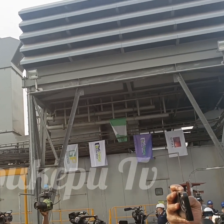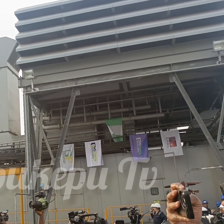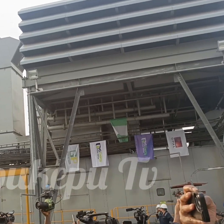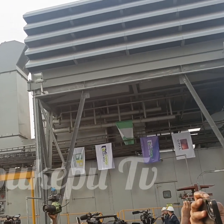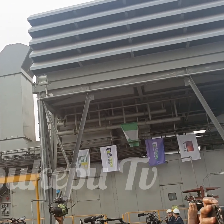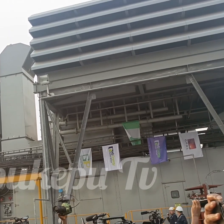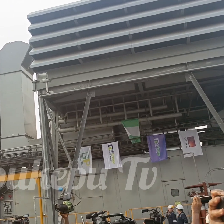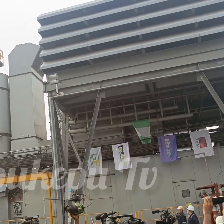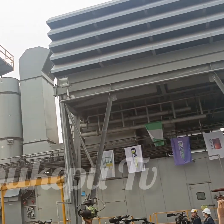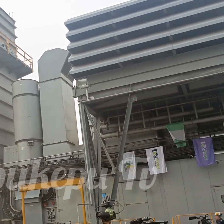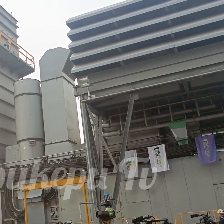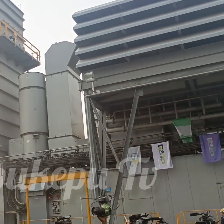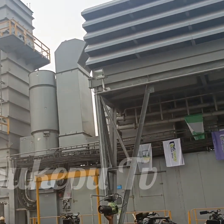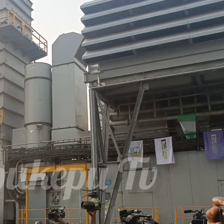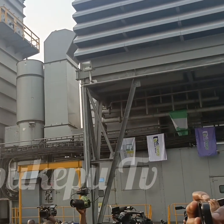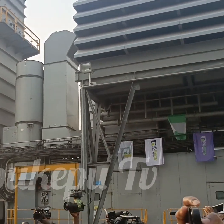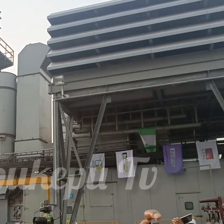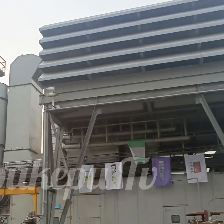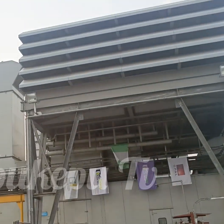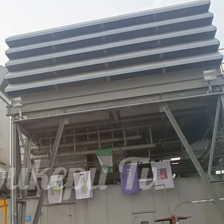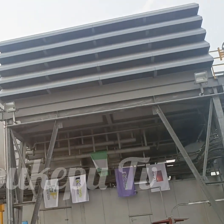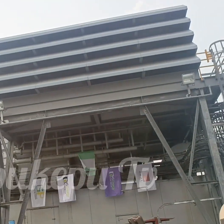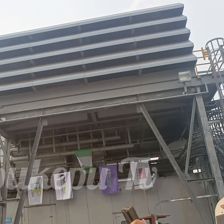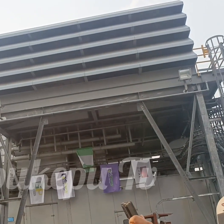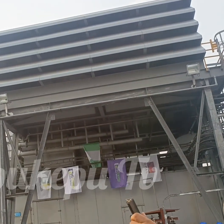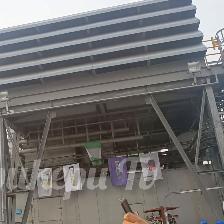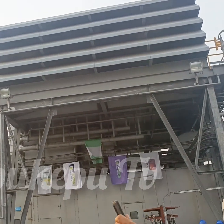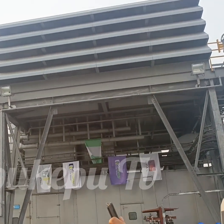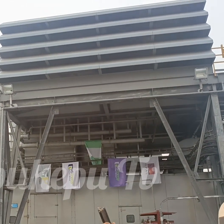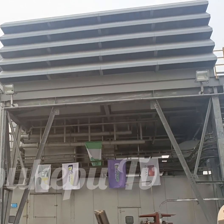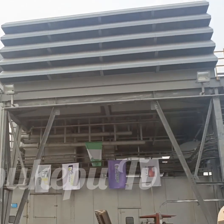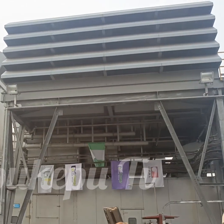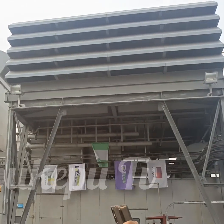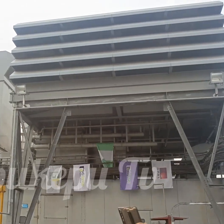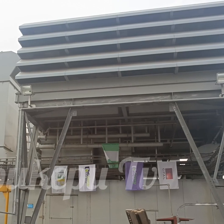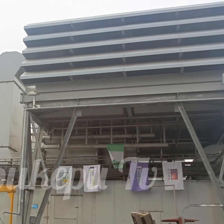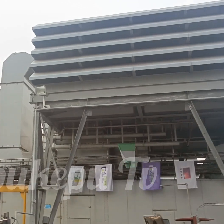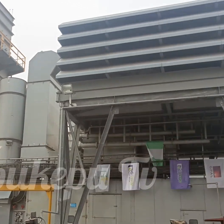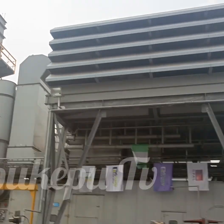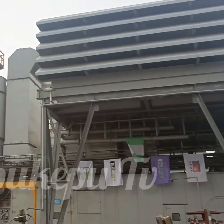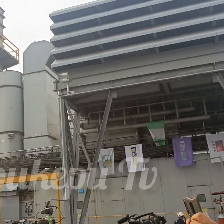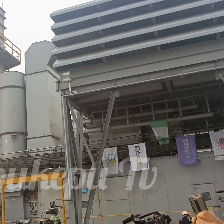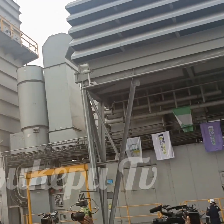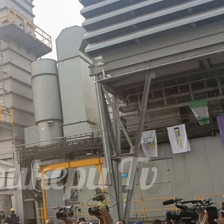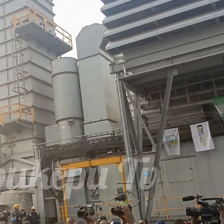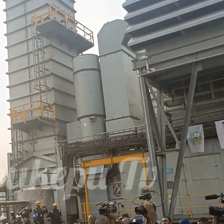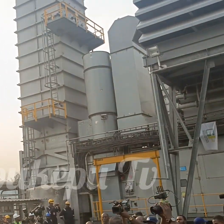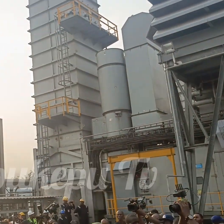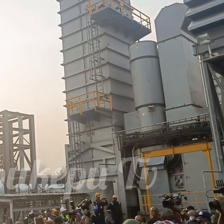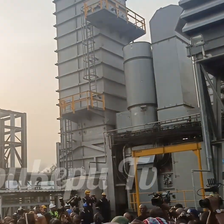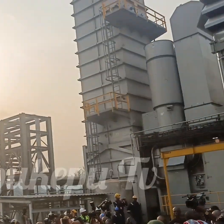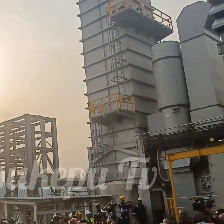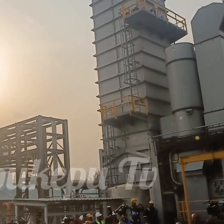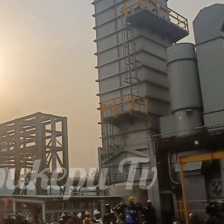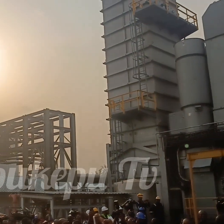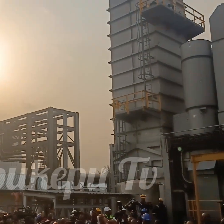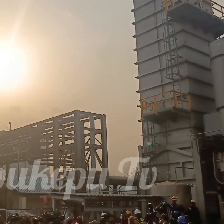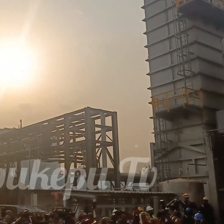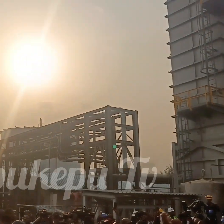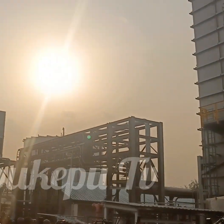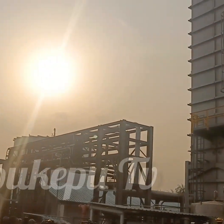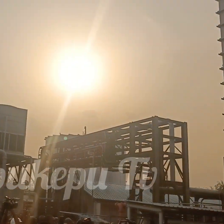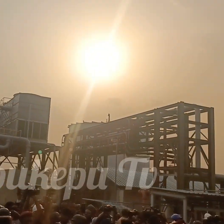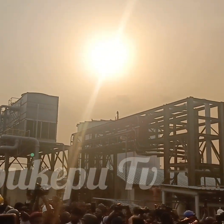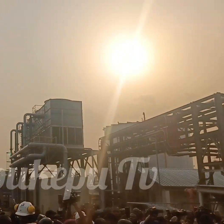keep working, keep firing enough cylinder. This is Kebu Kebu TV. Okay,